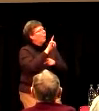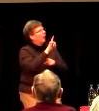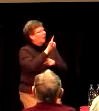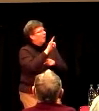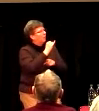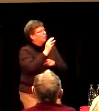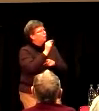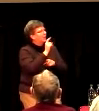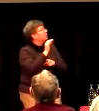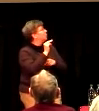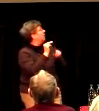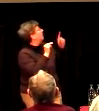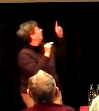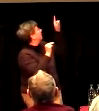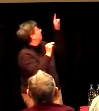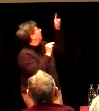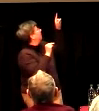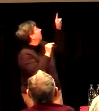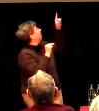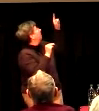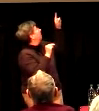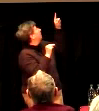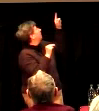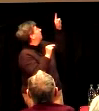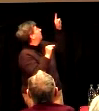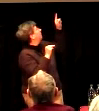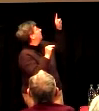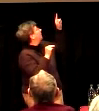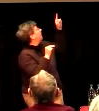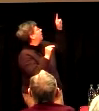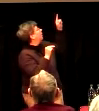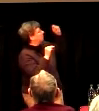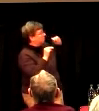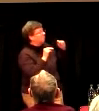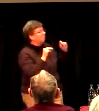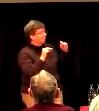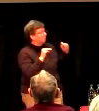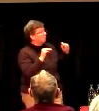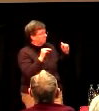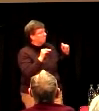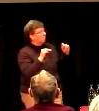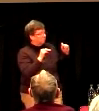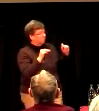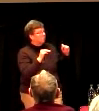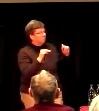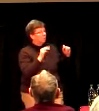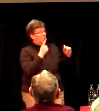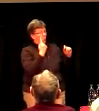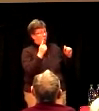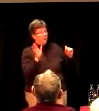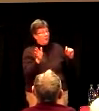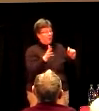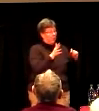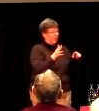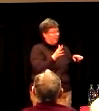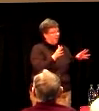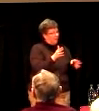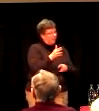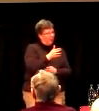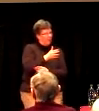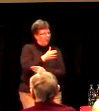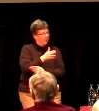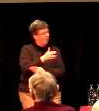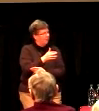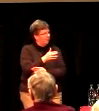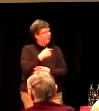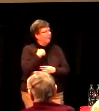right usually here, just near the Himalayas, that flows counter to the others. And so if you think about this,